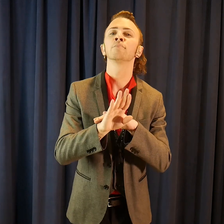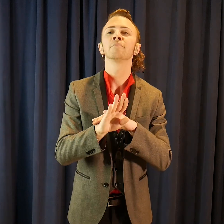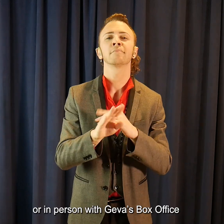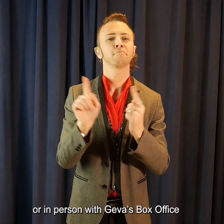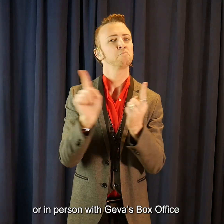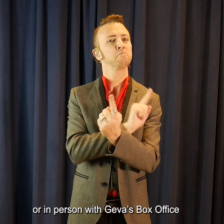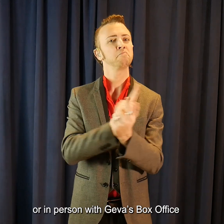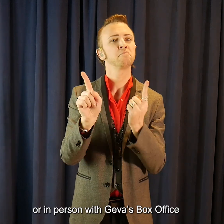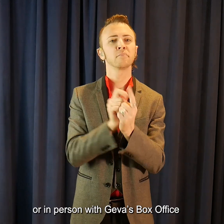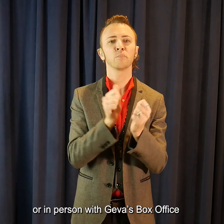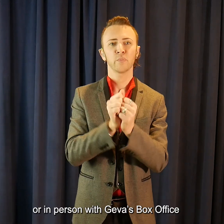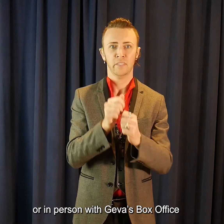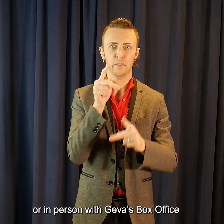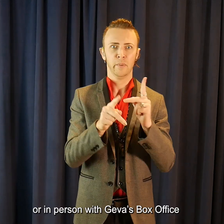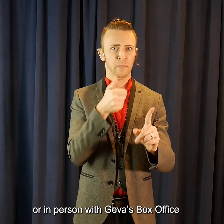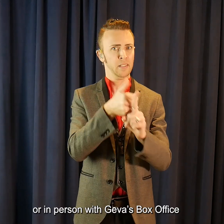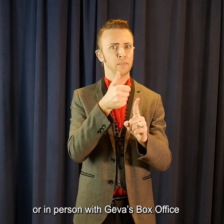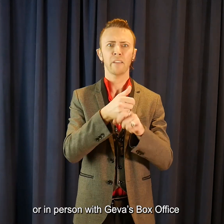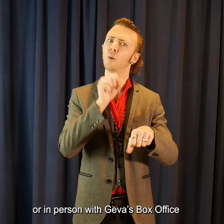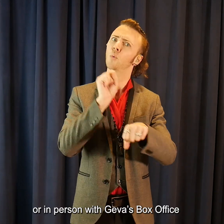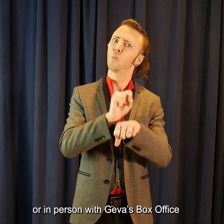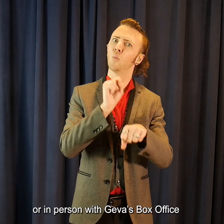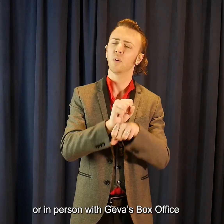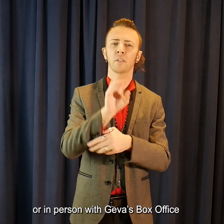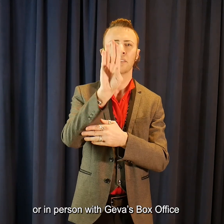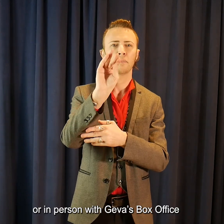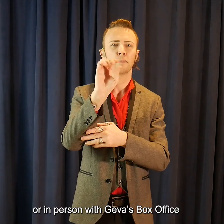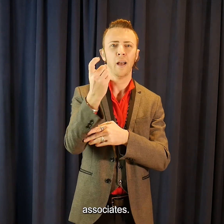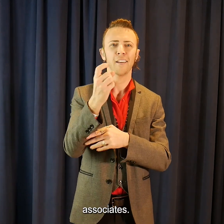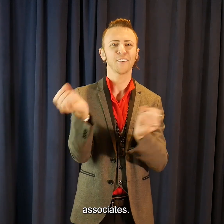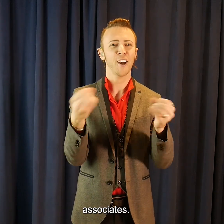or in person with Geva's box office associates.